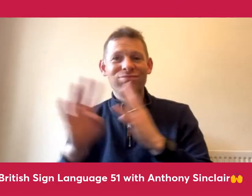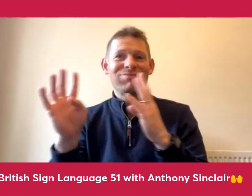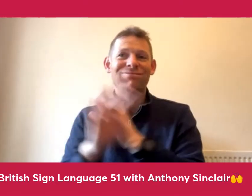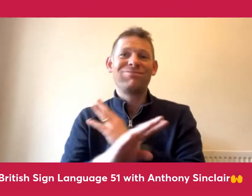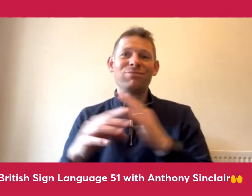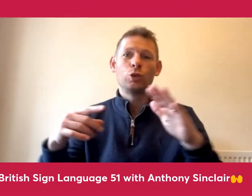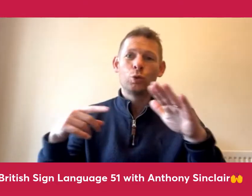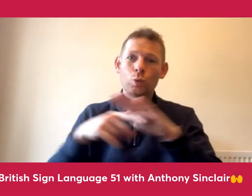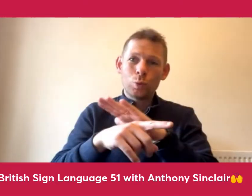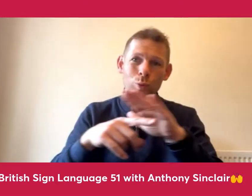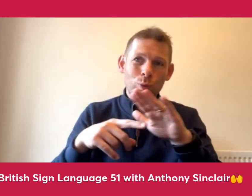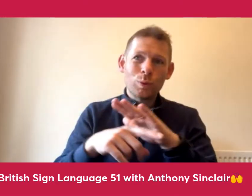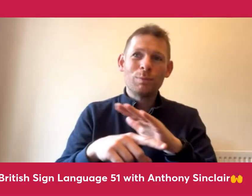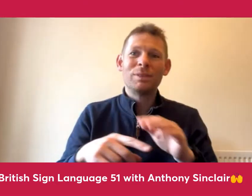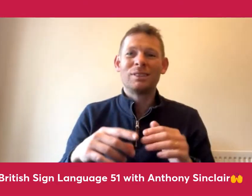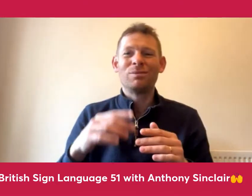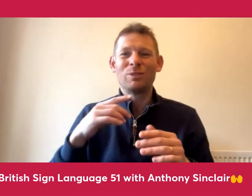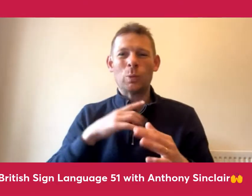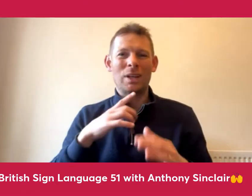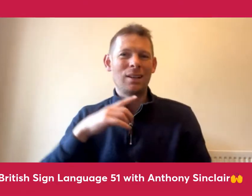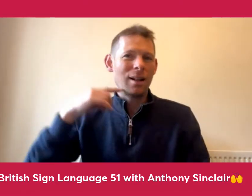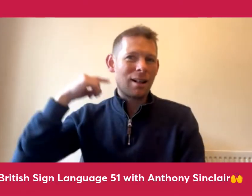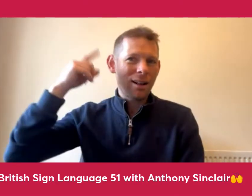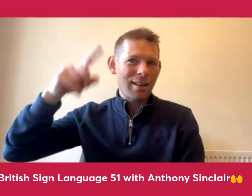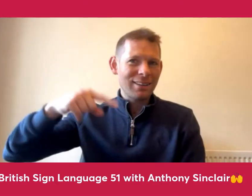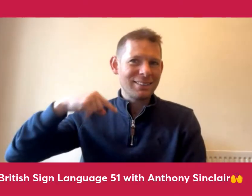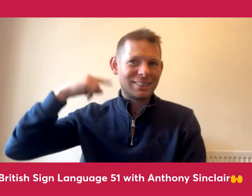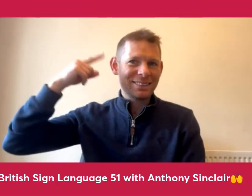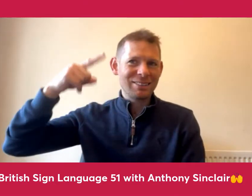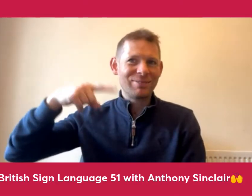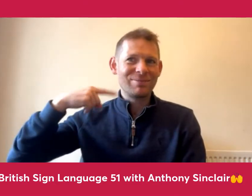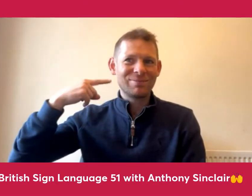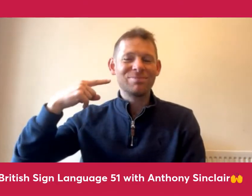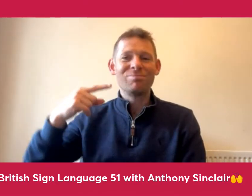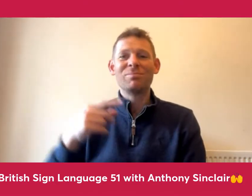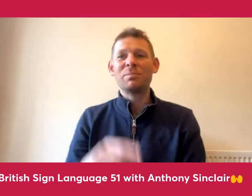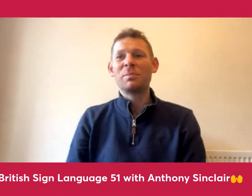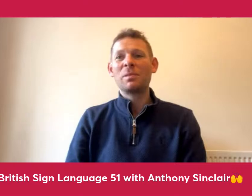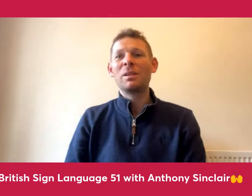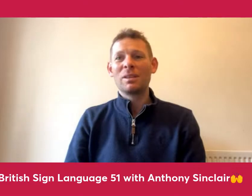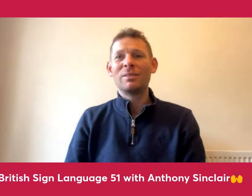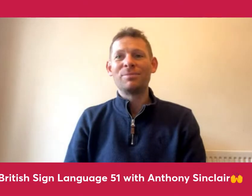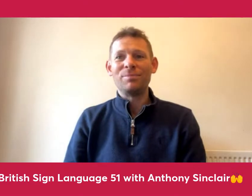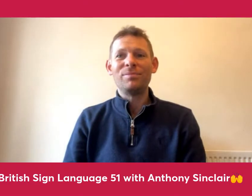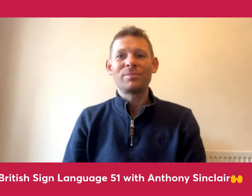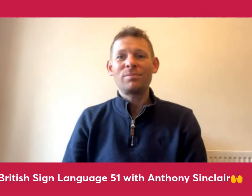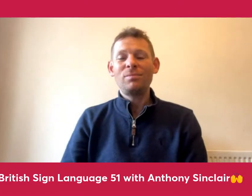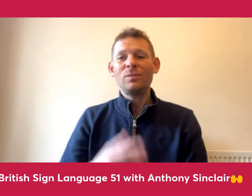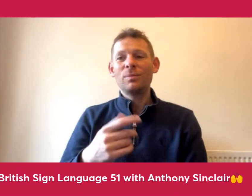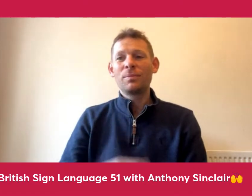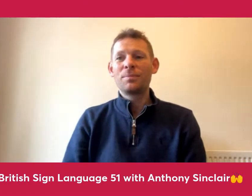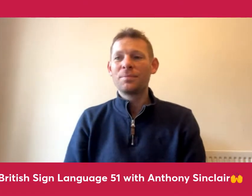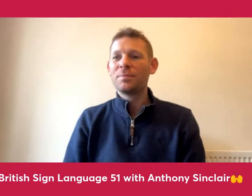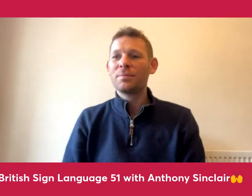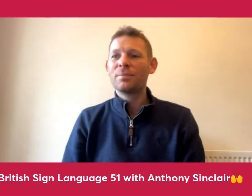lots of people passing, the underground. So London is a crazy busy place.